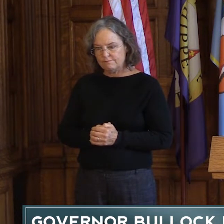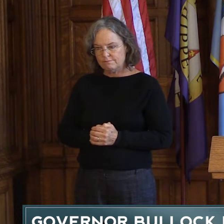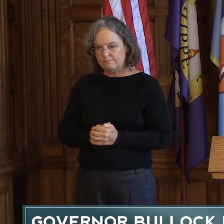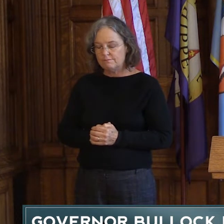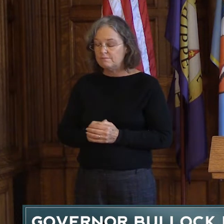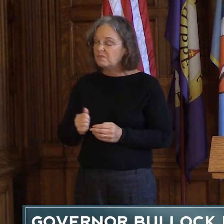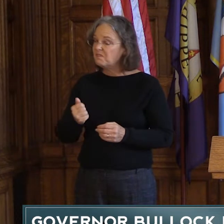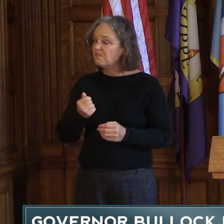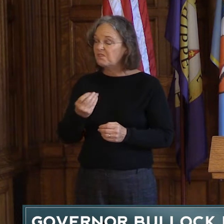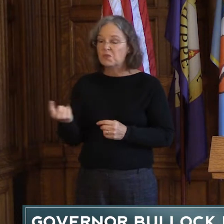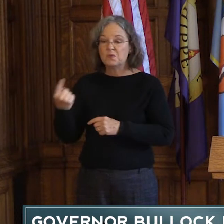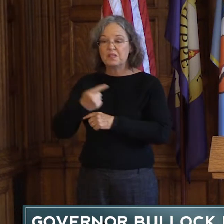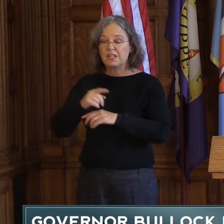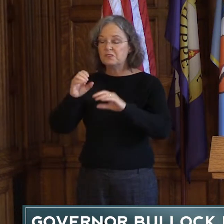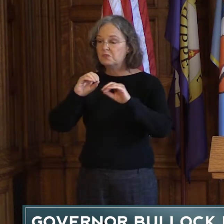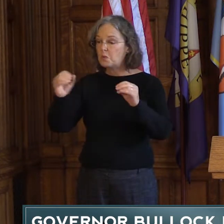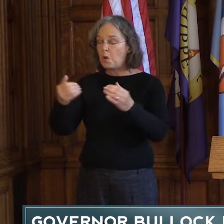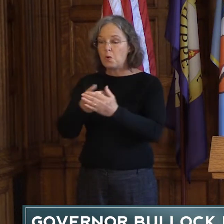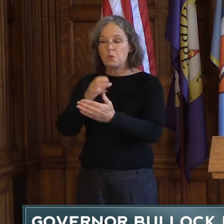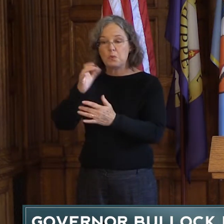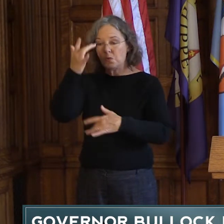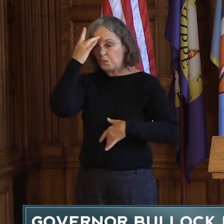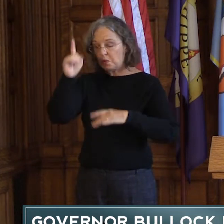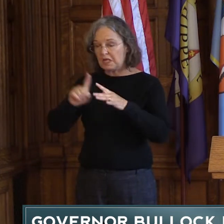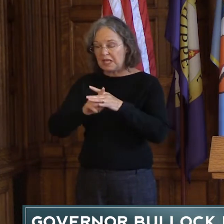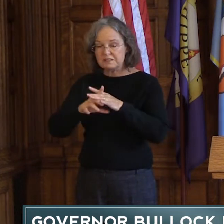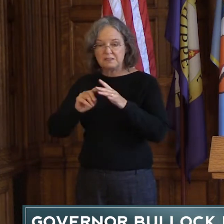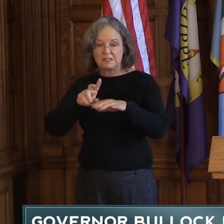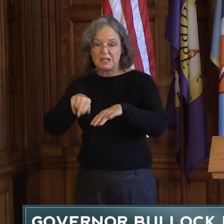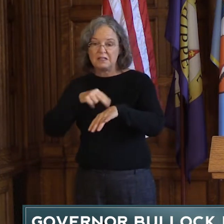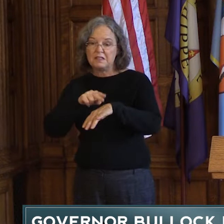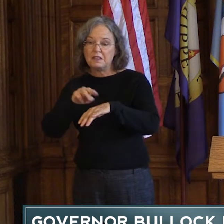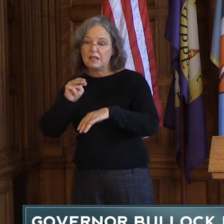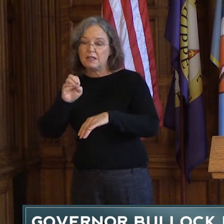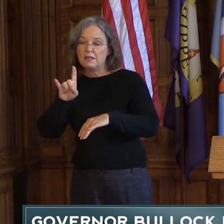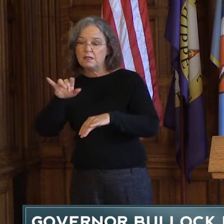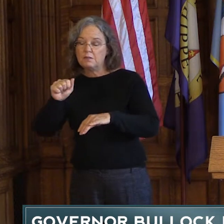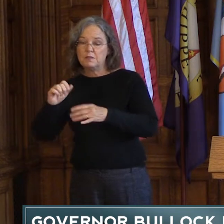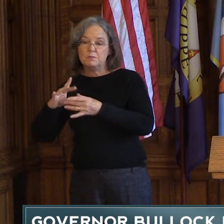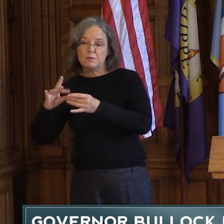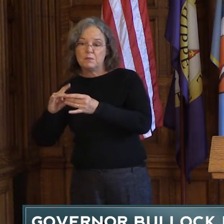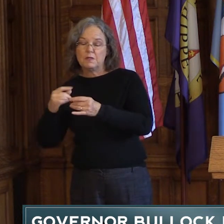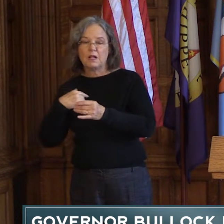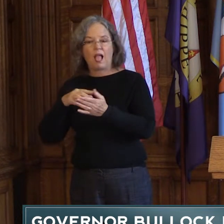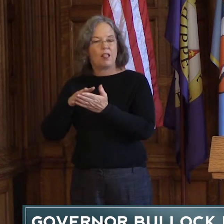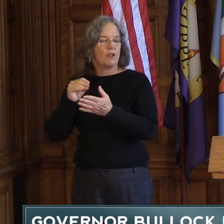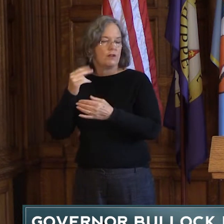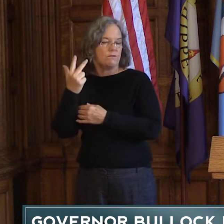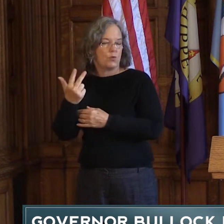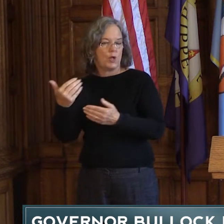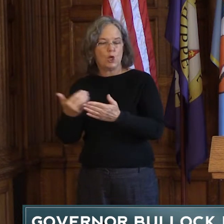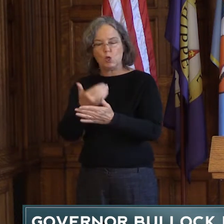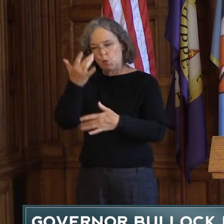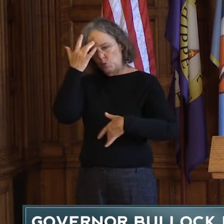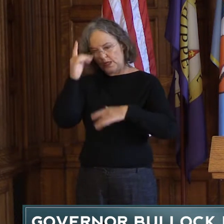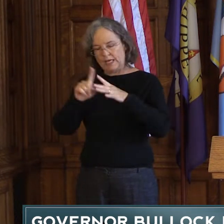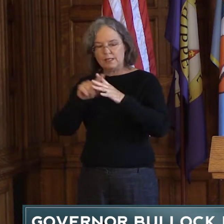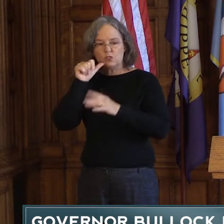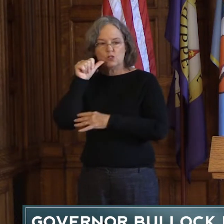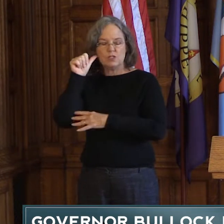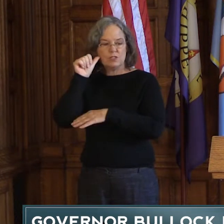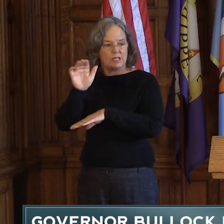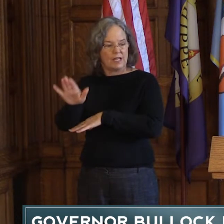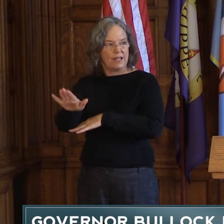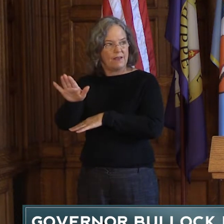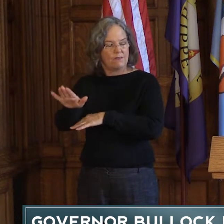cases, and the national media was even talking about it, and then I learned of 3 new cases yesterday afternoon. I'm wondering if we see a big spike